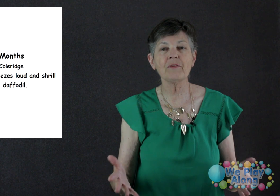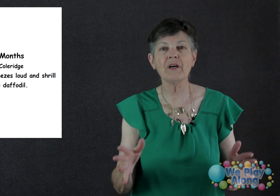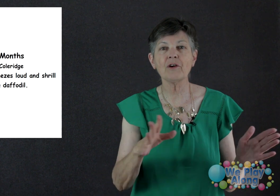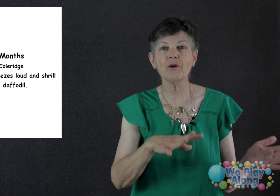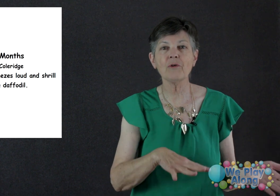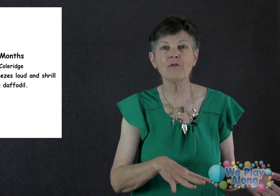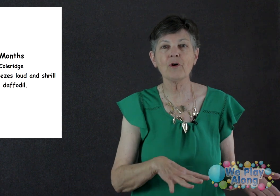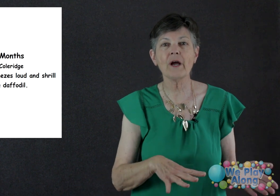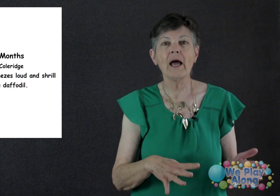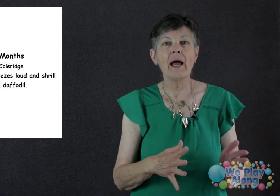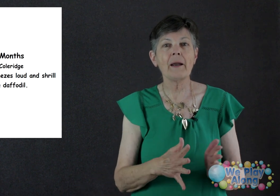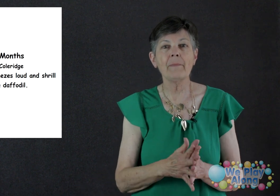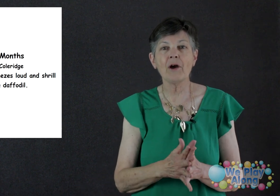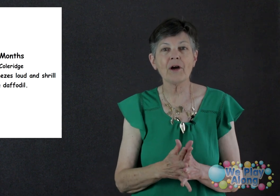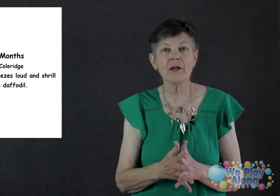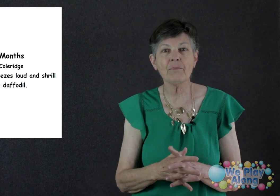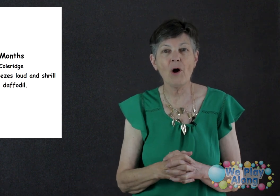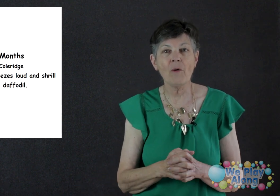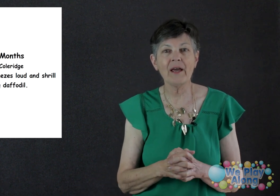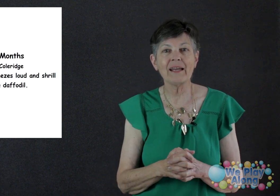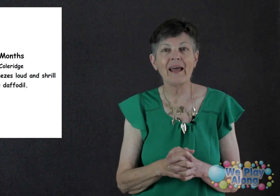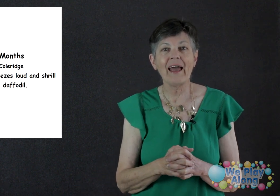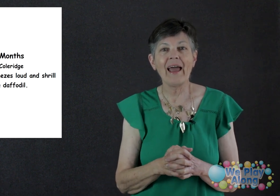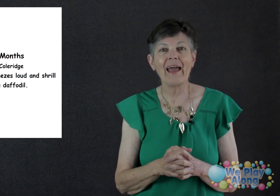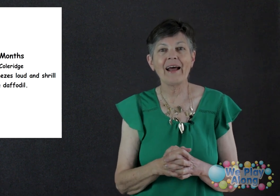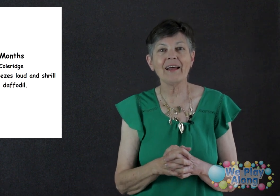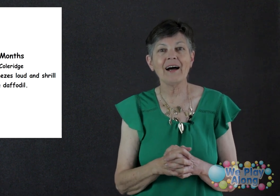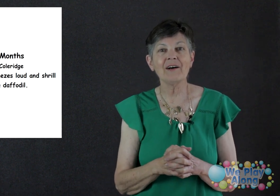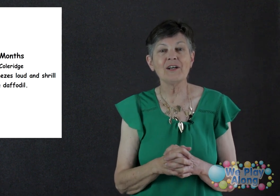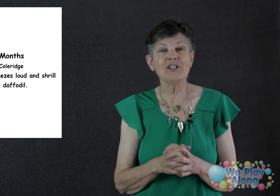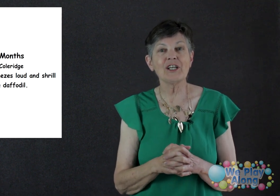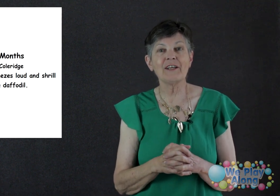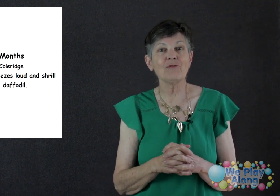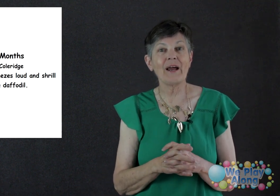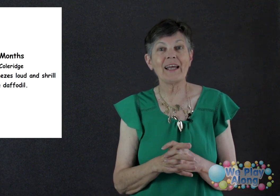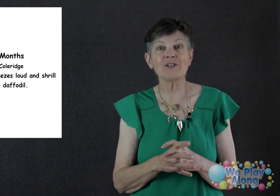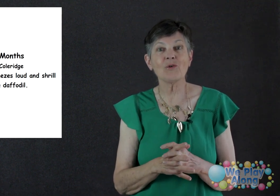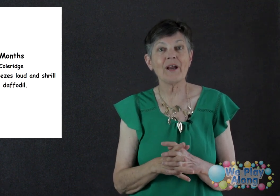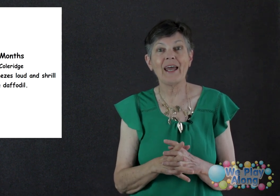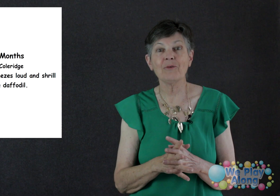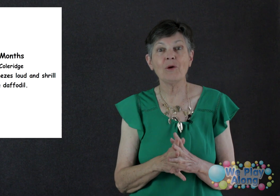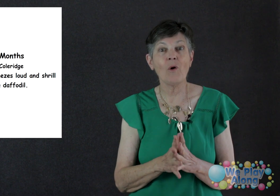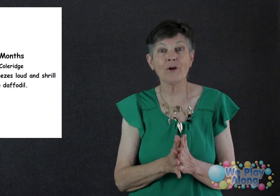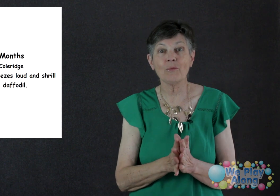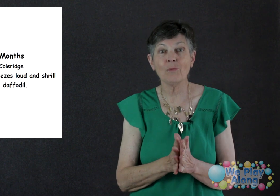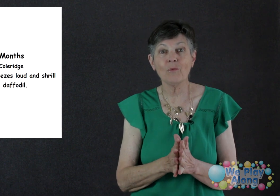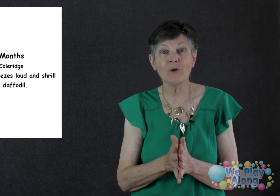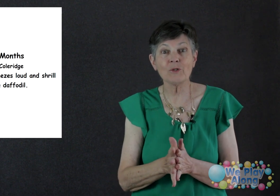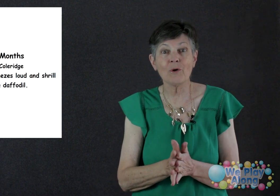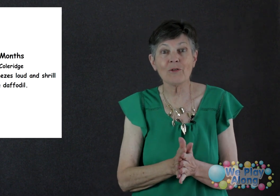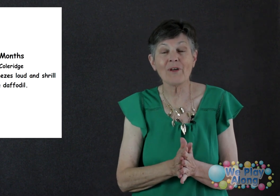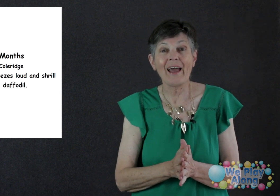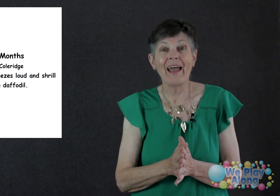we've done her before, an American poet, and she lived right next door to Henry Wordsworth,